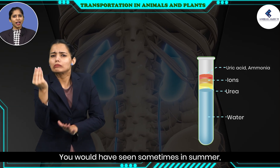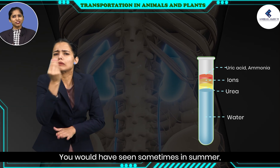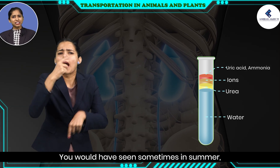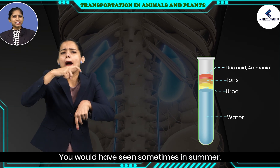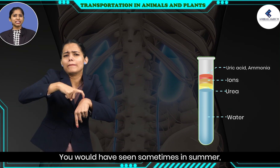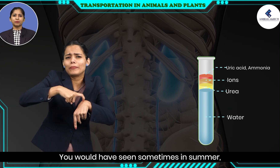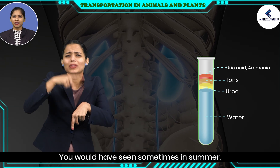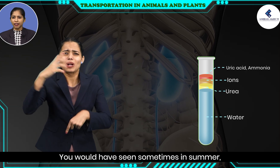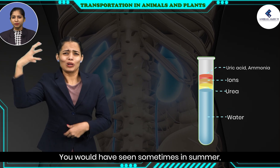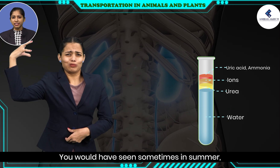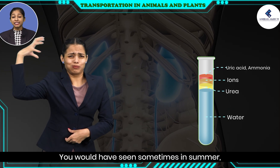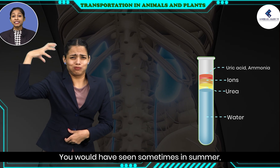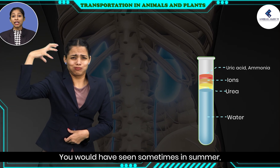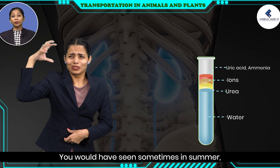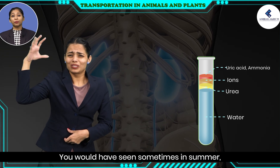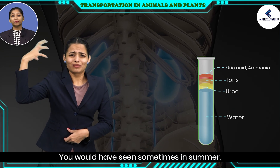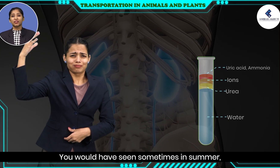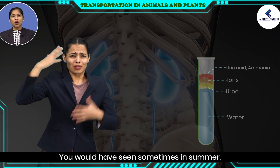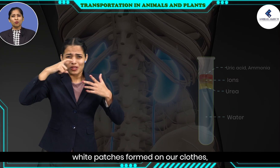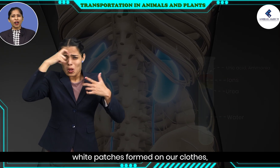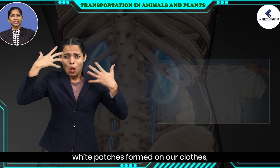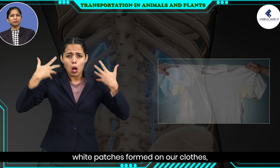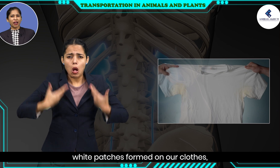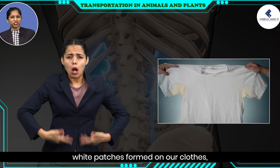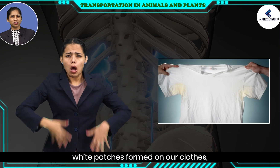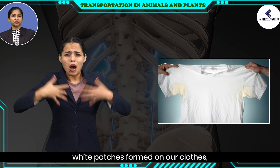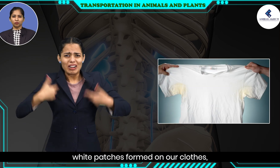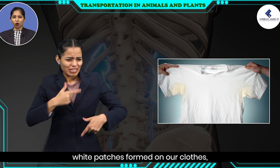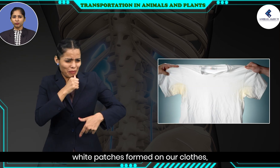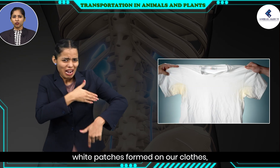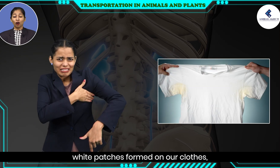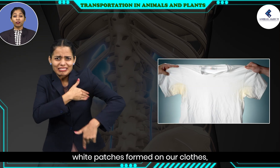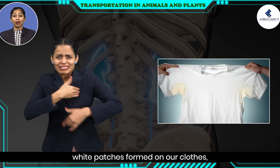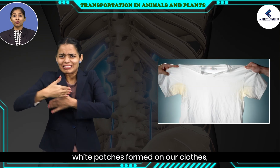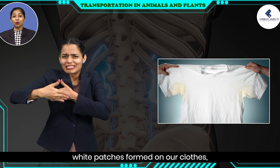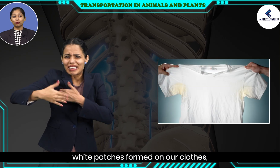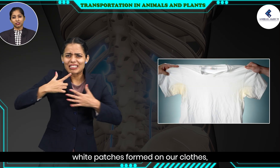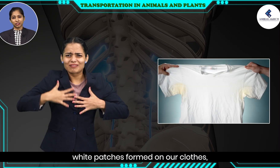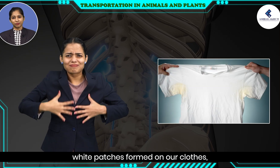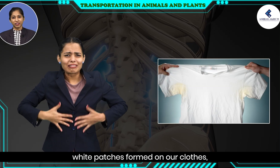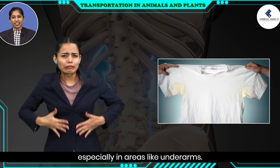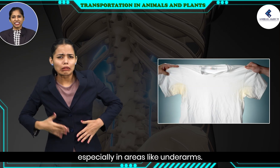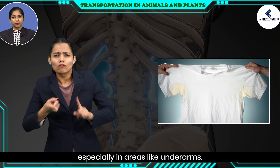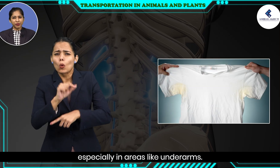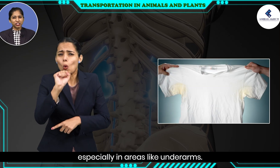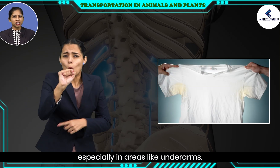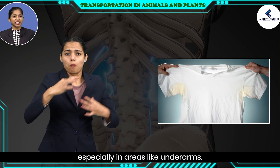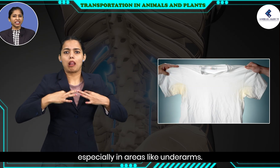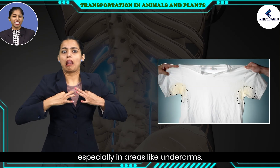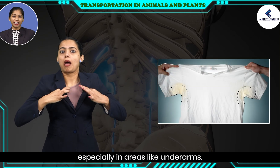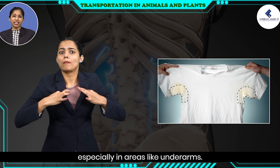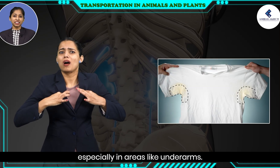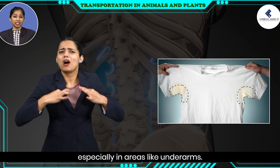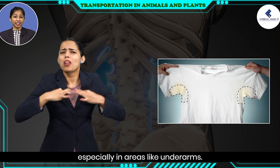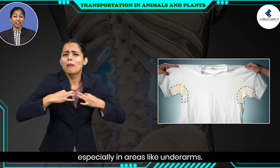You would have seen sometimes in summer white patches formed on our clothes, especially